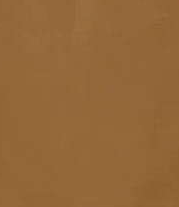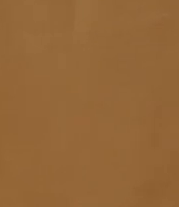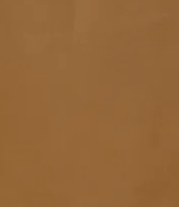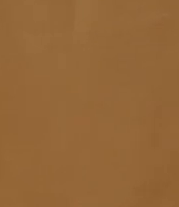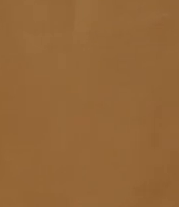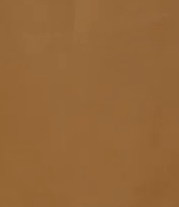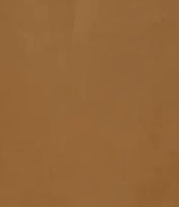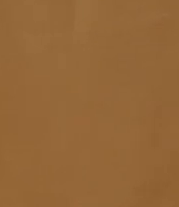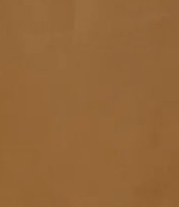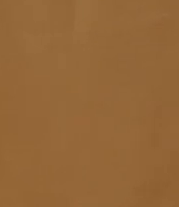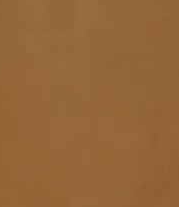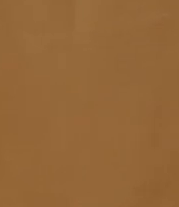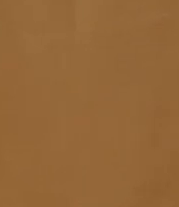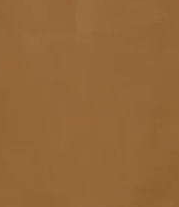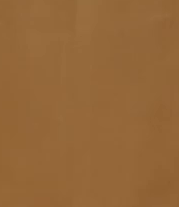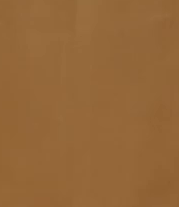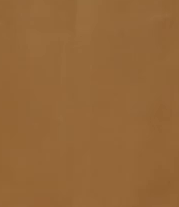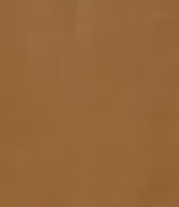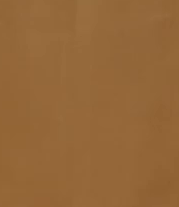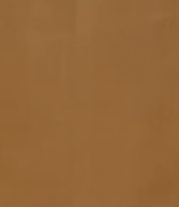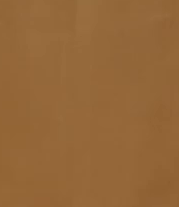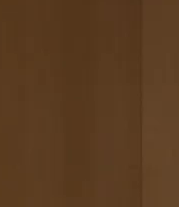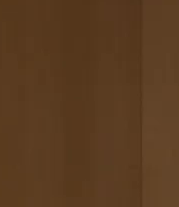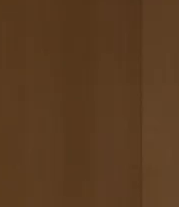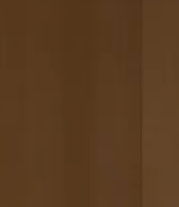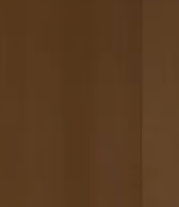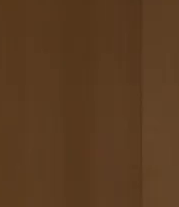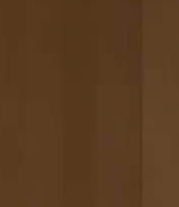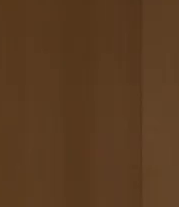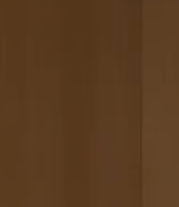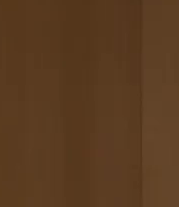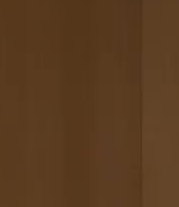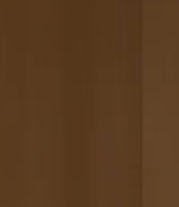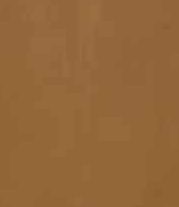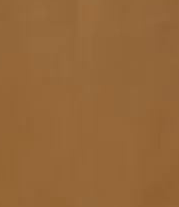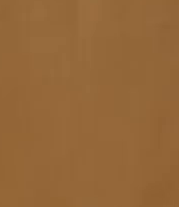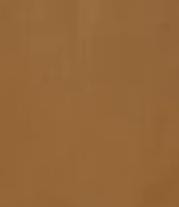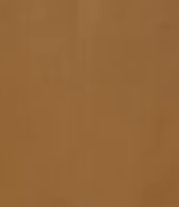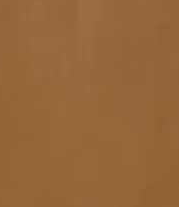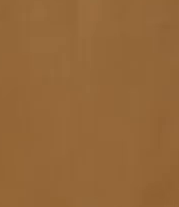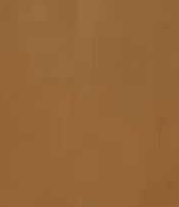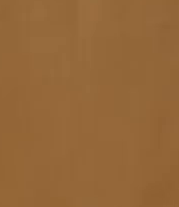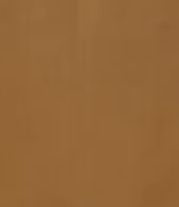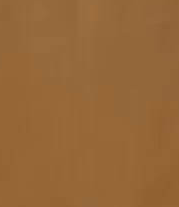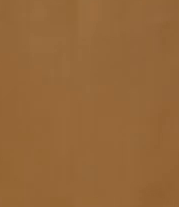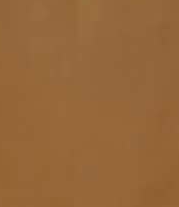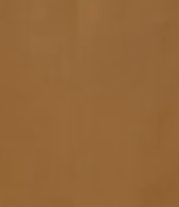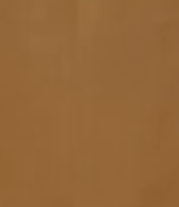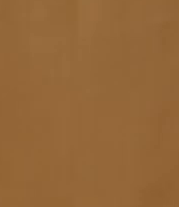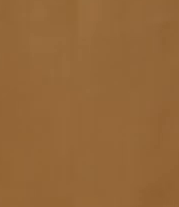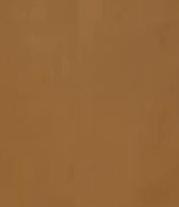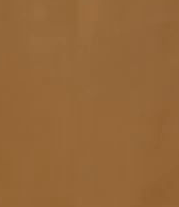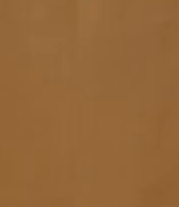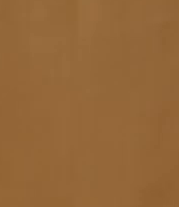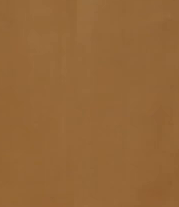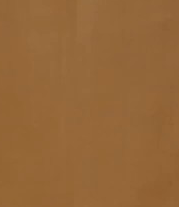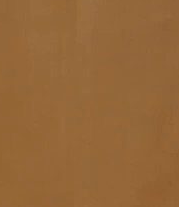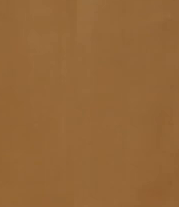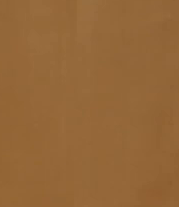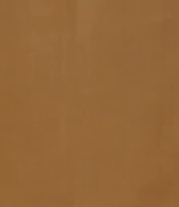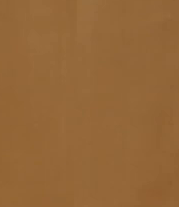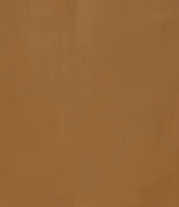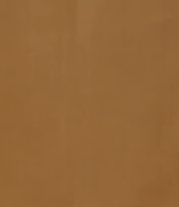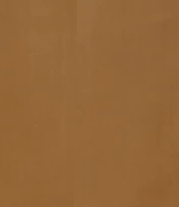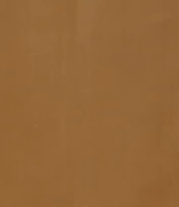in sometimes the wound. The blessing is in sometimes, you know, like, you know, when you injure yourself and your body tells